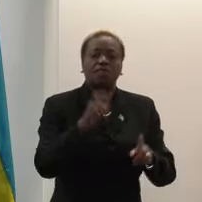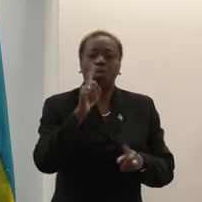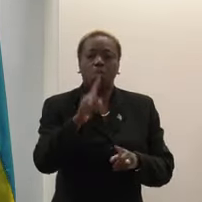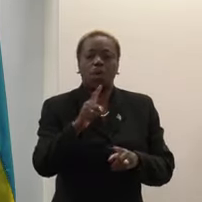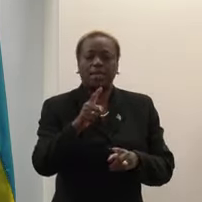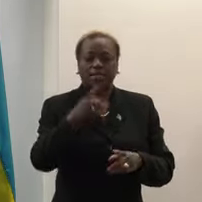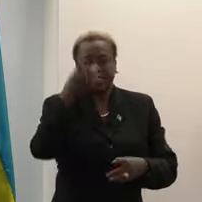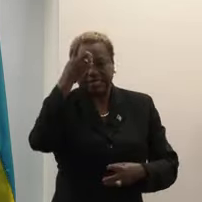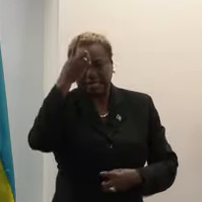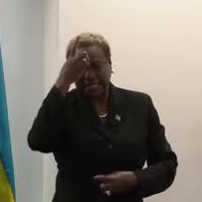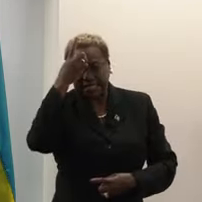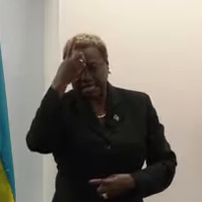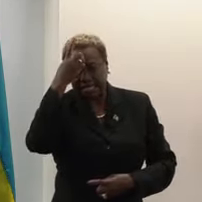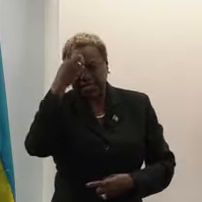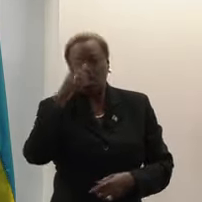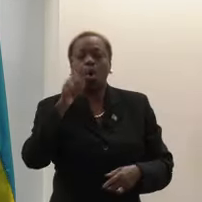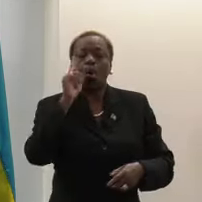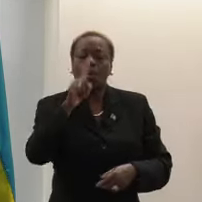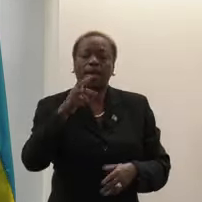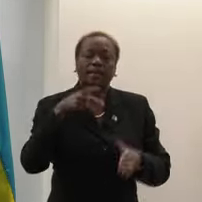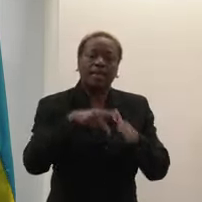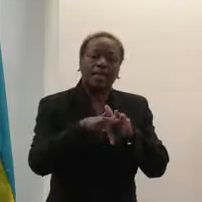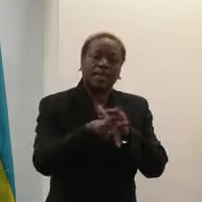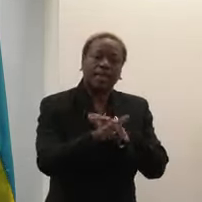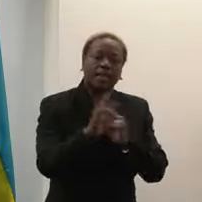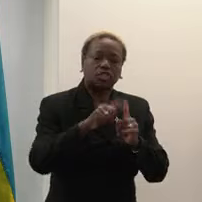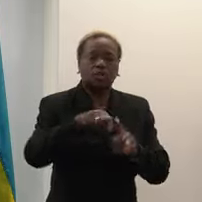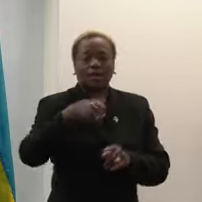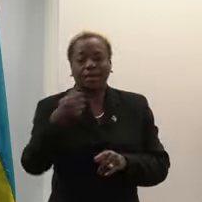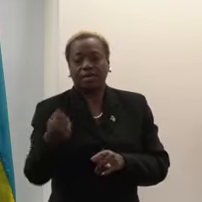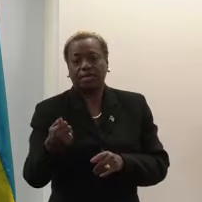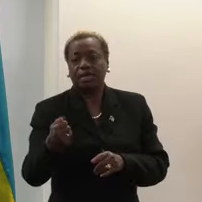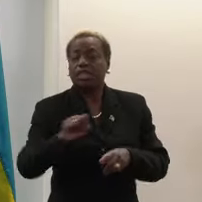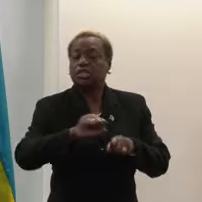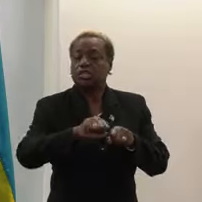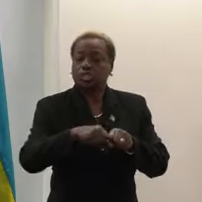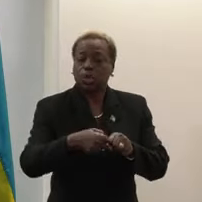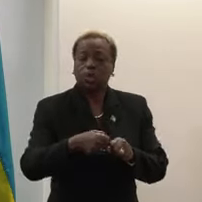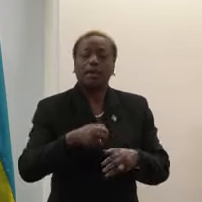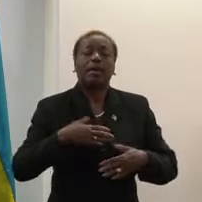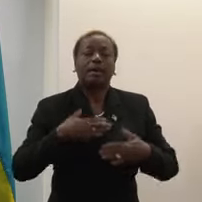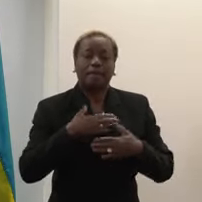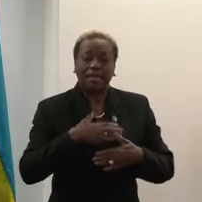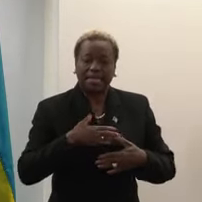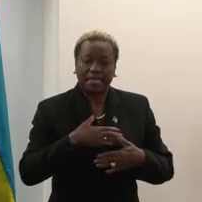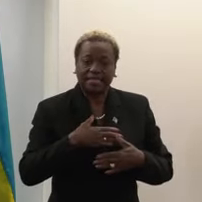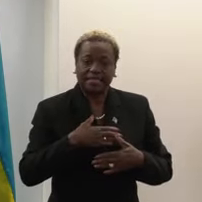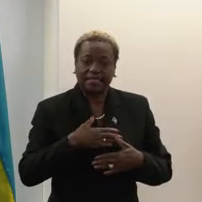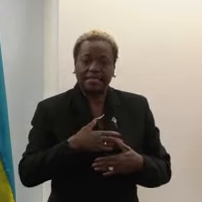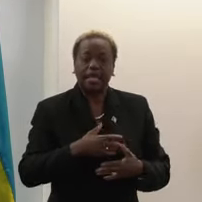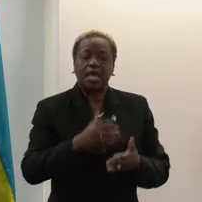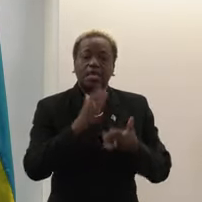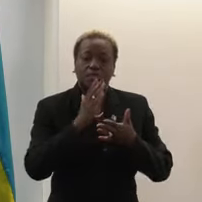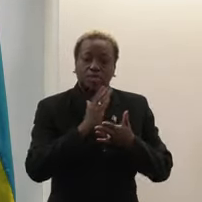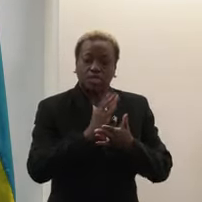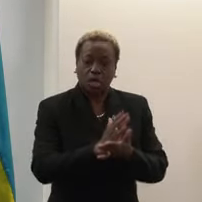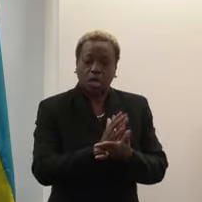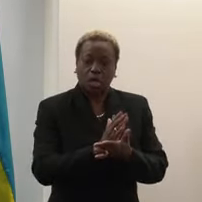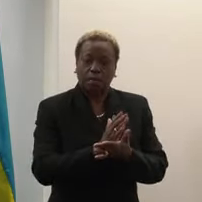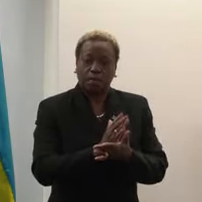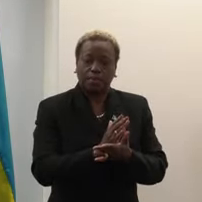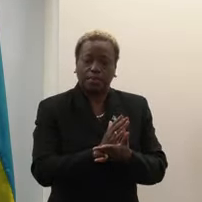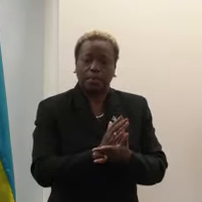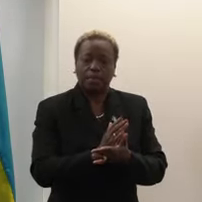disease entity, one killer, to another. So kindly, resist and cease